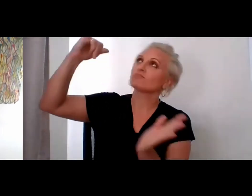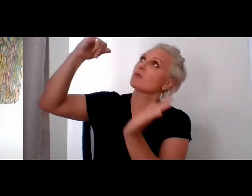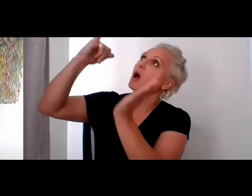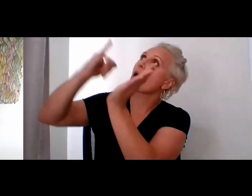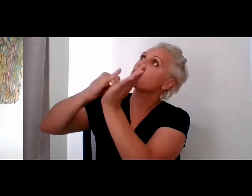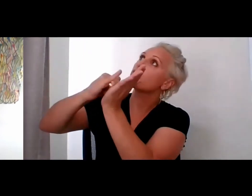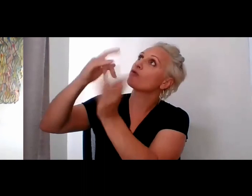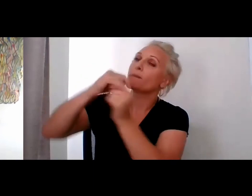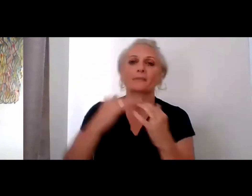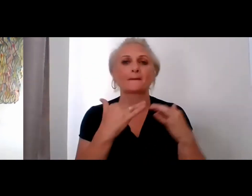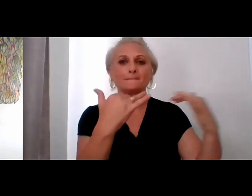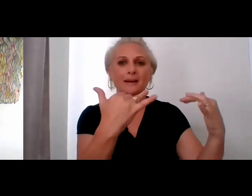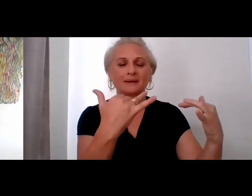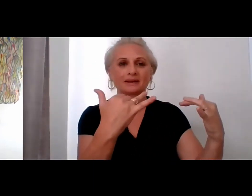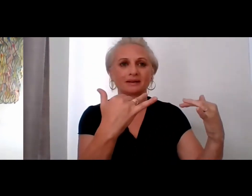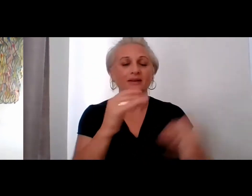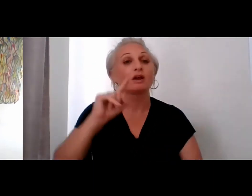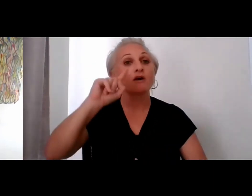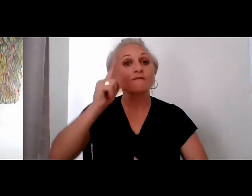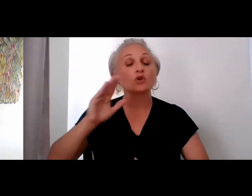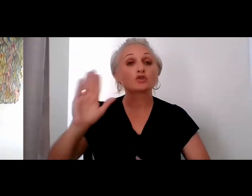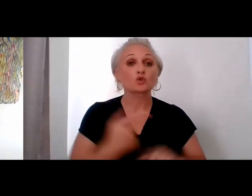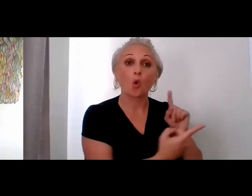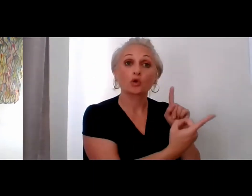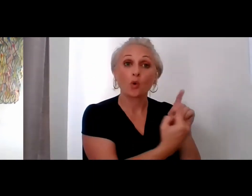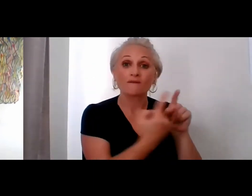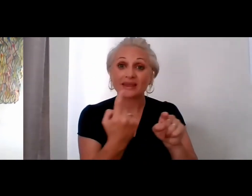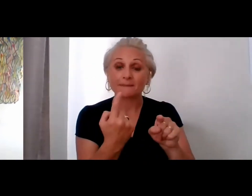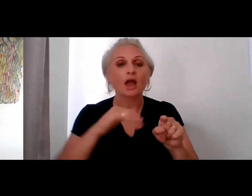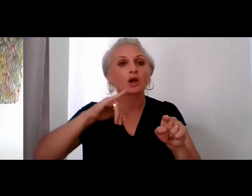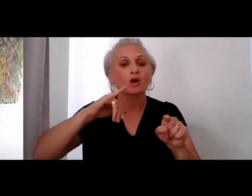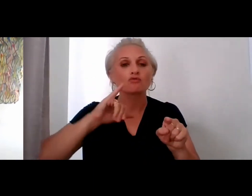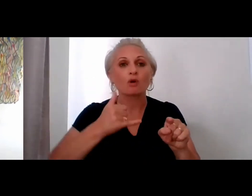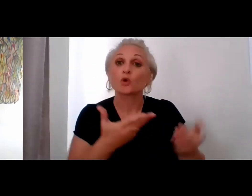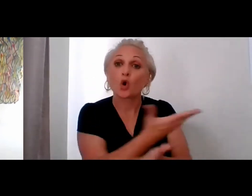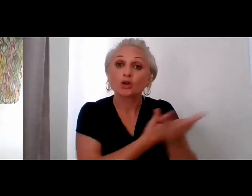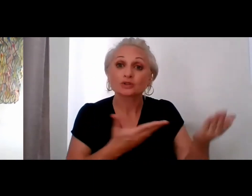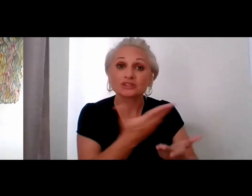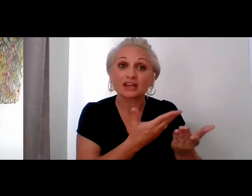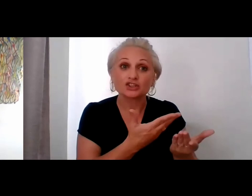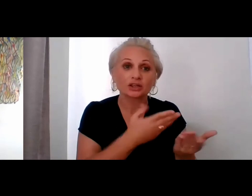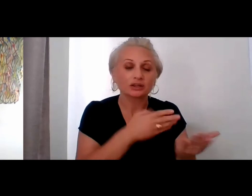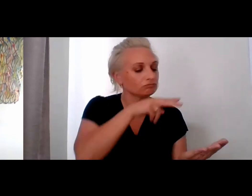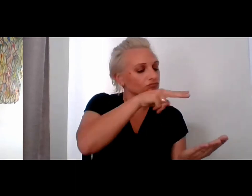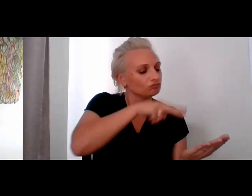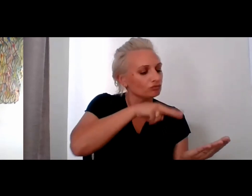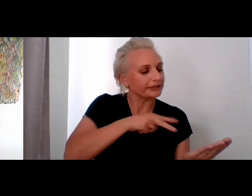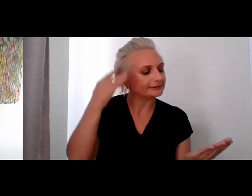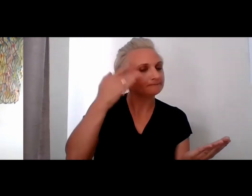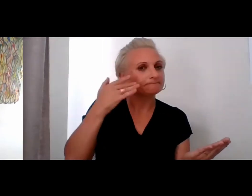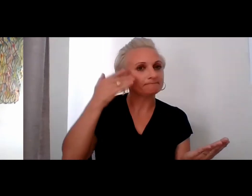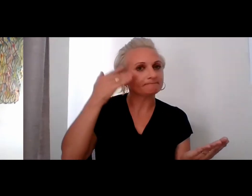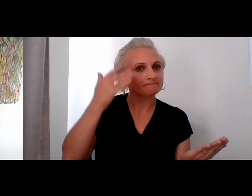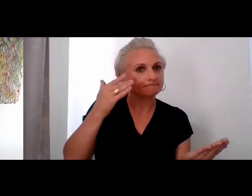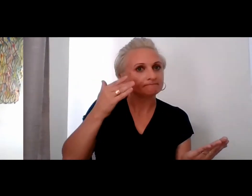So first you'll review your submissions or the feedback from your consultation exercise. You will revise your